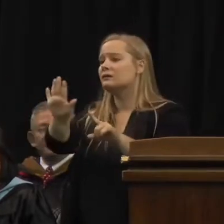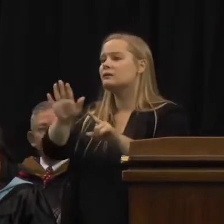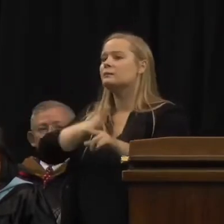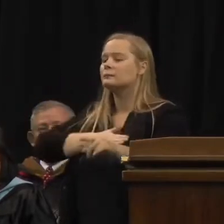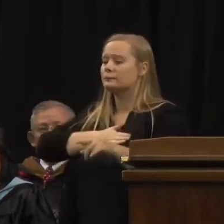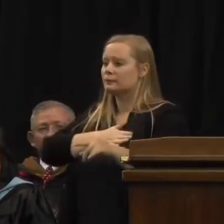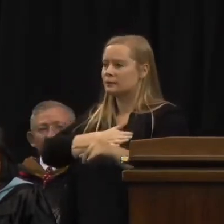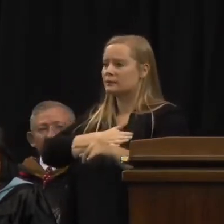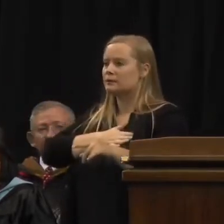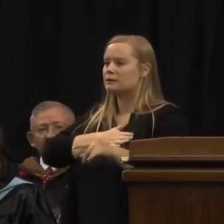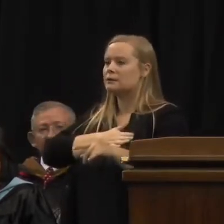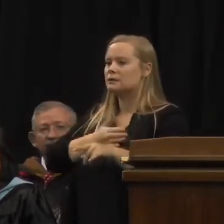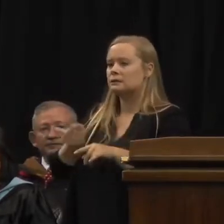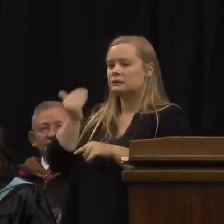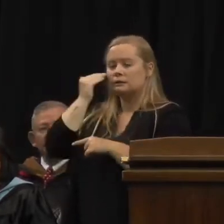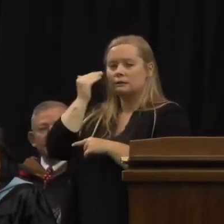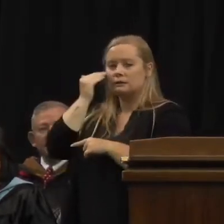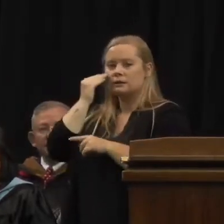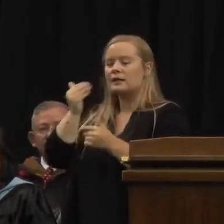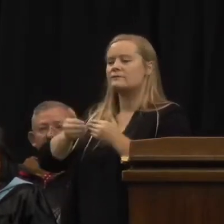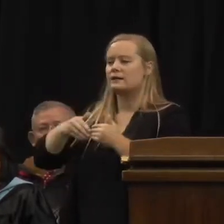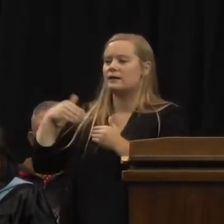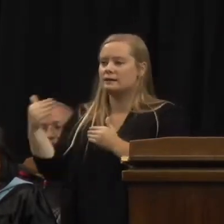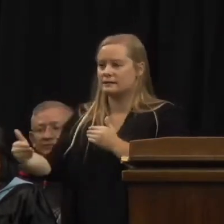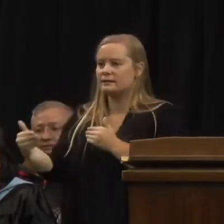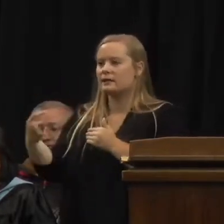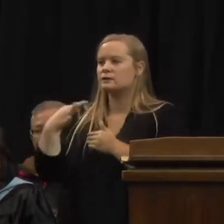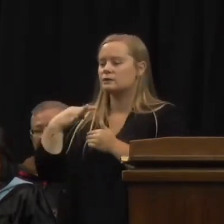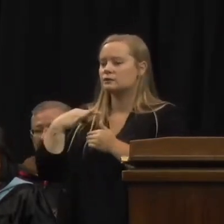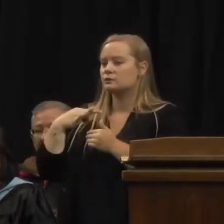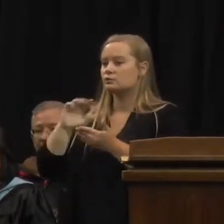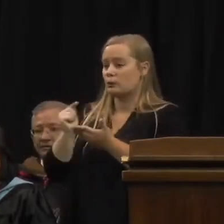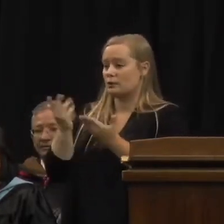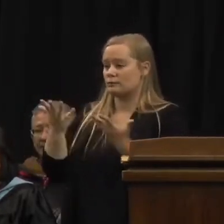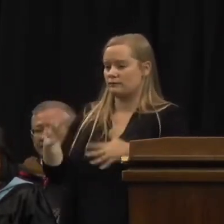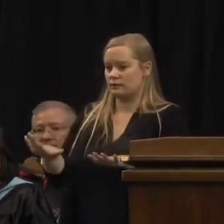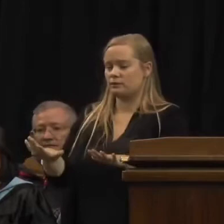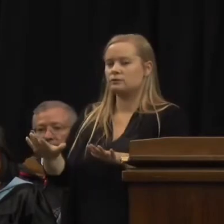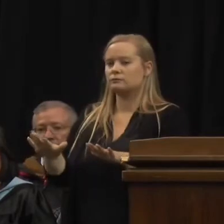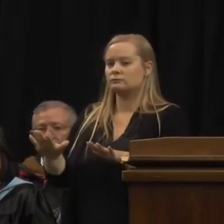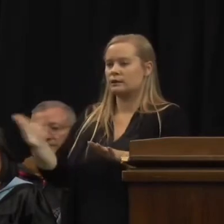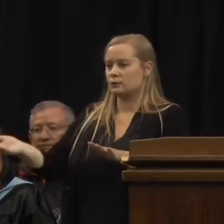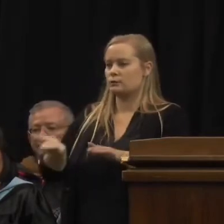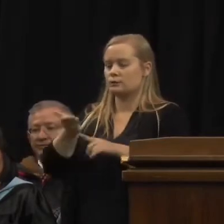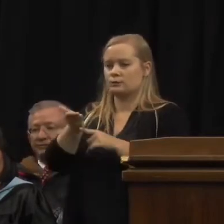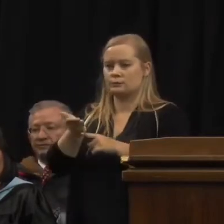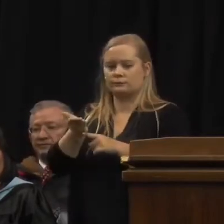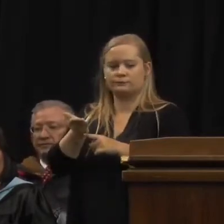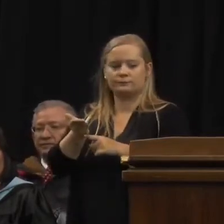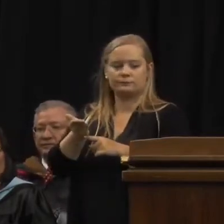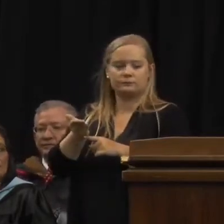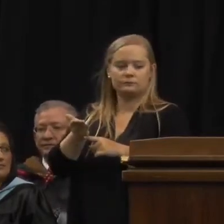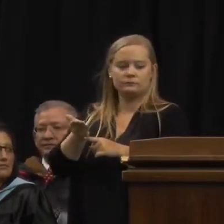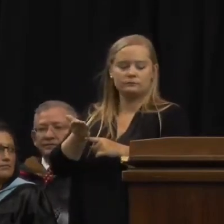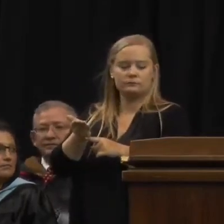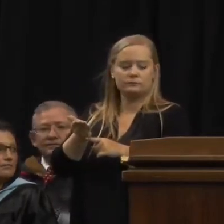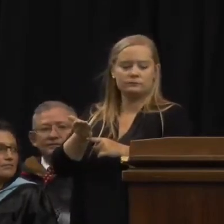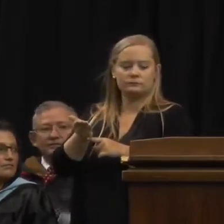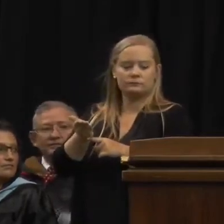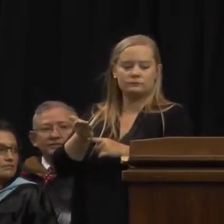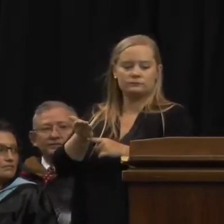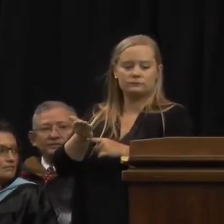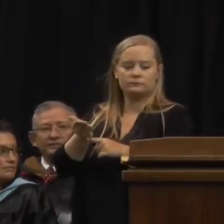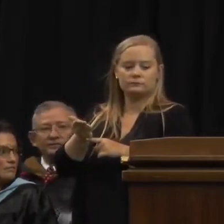be considerate of the next graduate being introduced. Dr. Josefina Garmona and Mr.